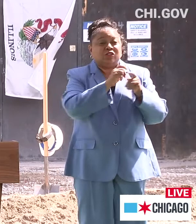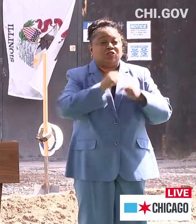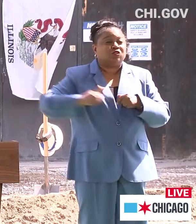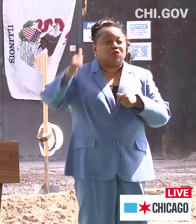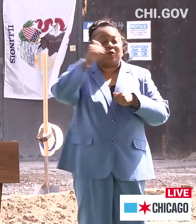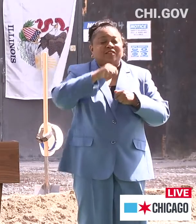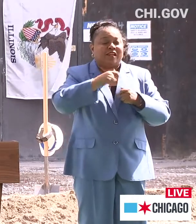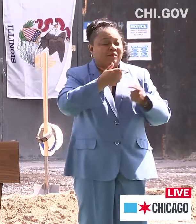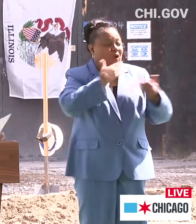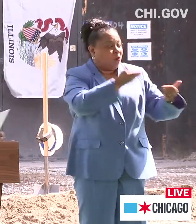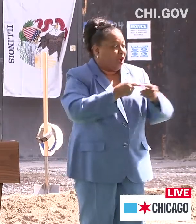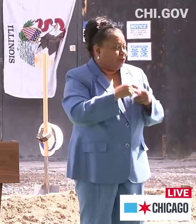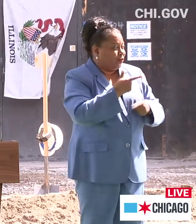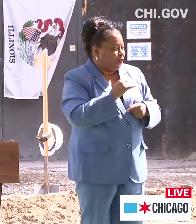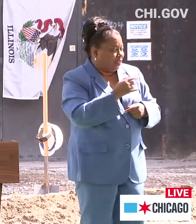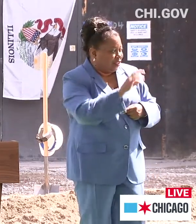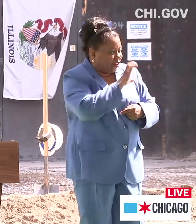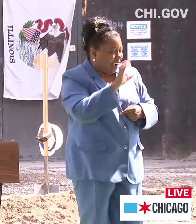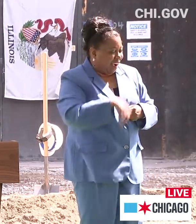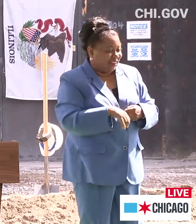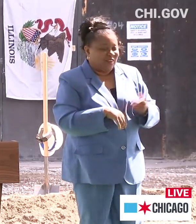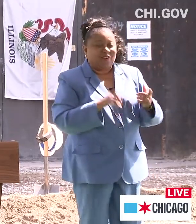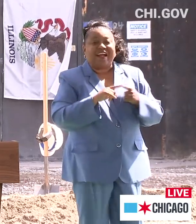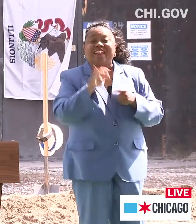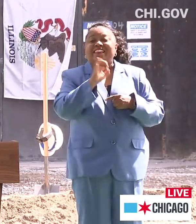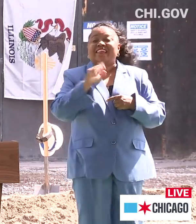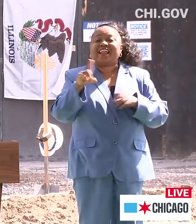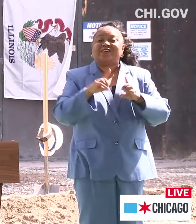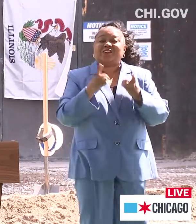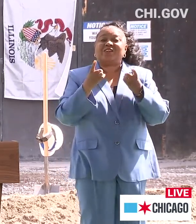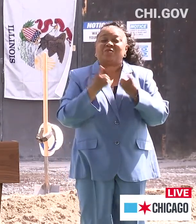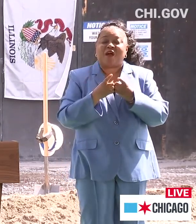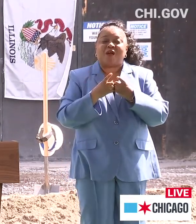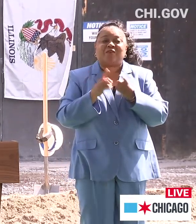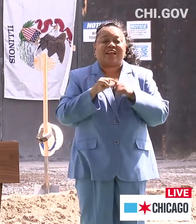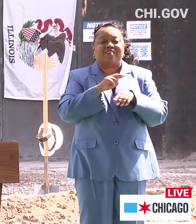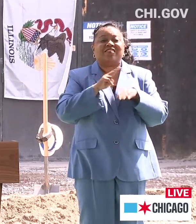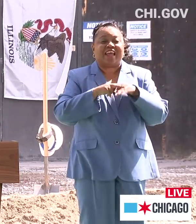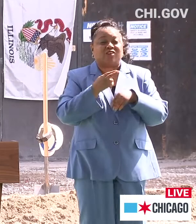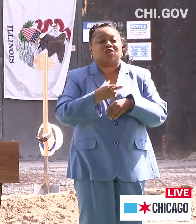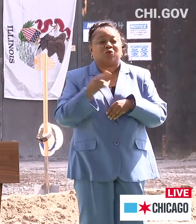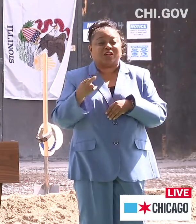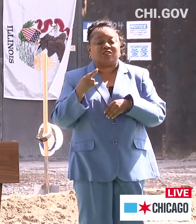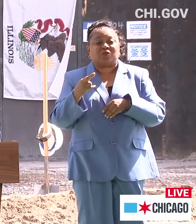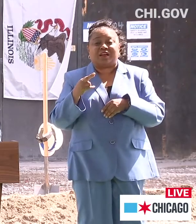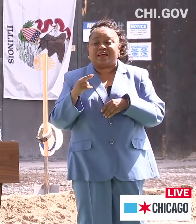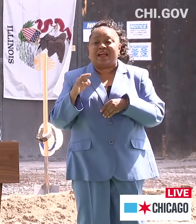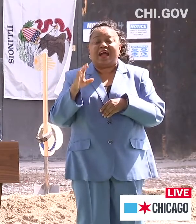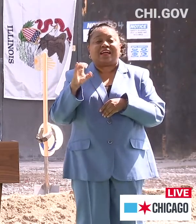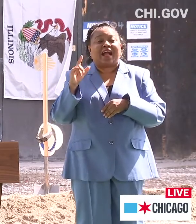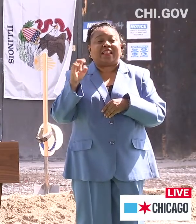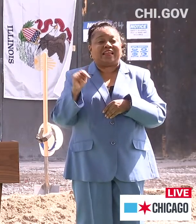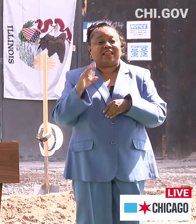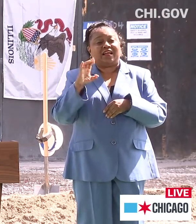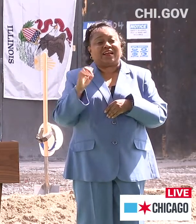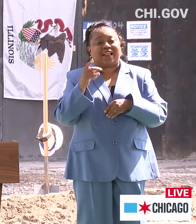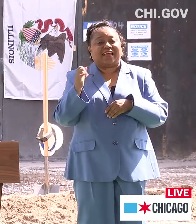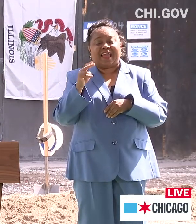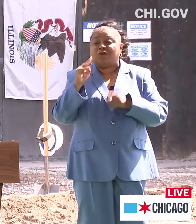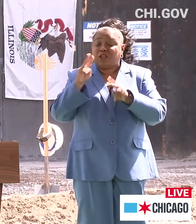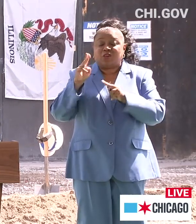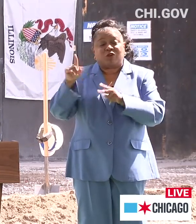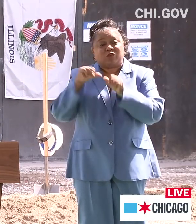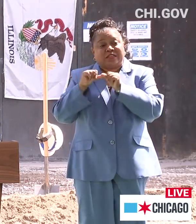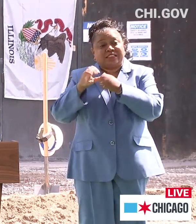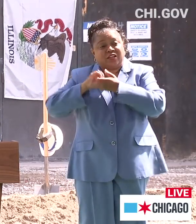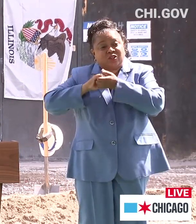Gage, welcome to Chicago. The Illinois Department of Natural Resources, Colleen Callahan, we look forward to your